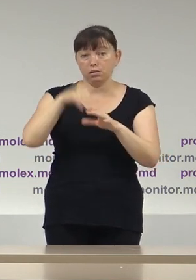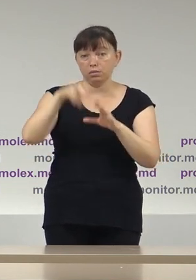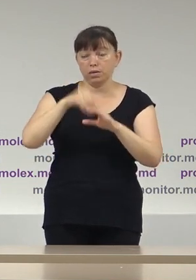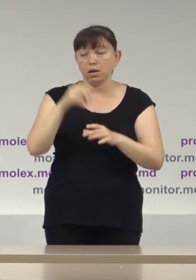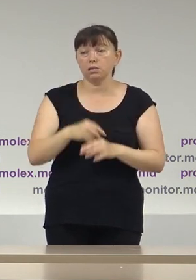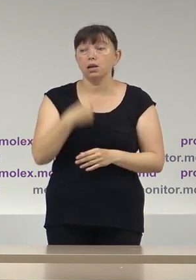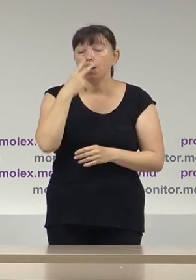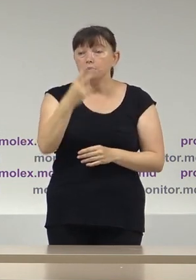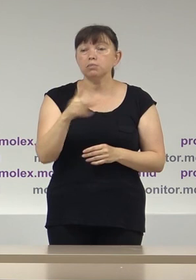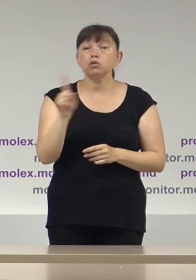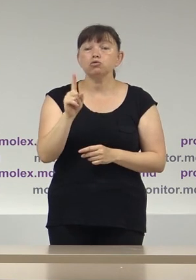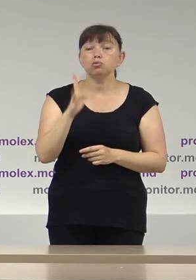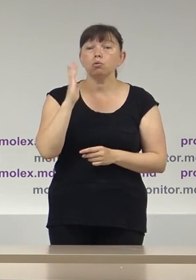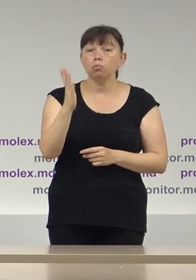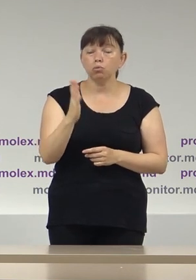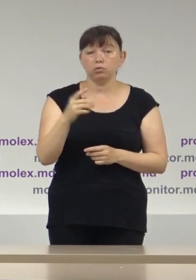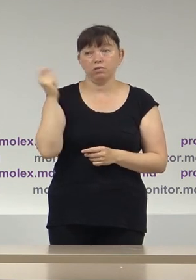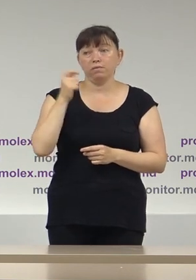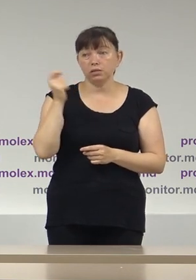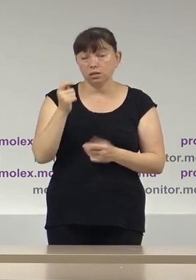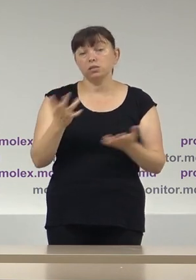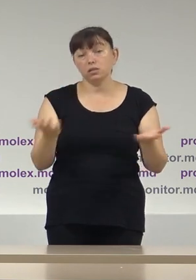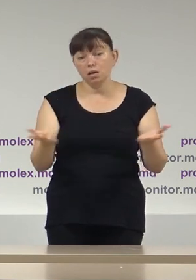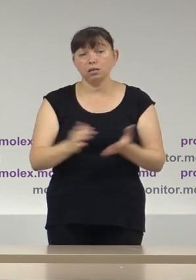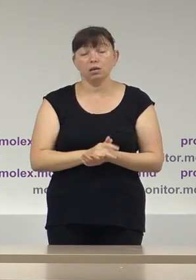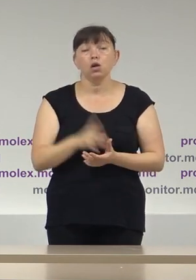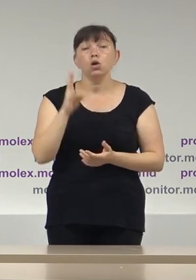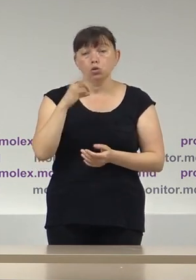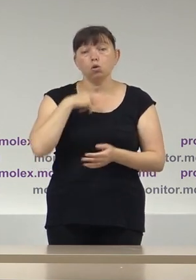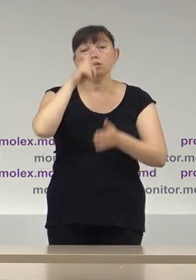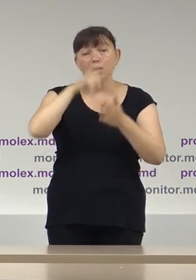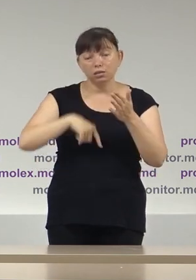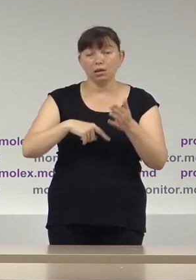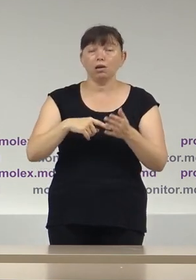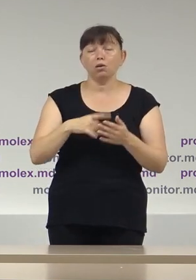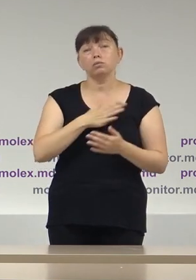campaign. So let's see what will happen on Sunday.